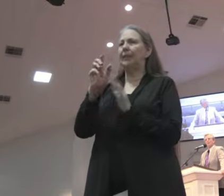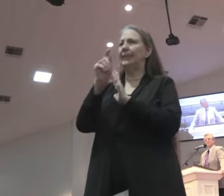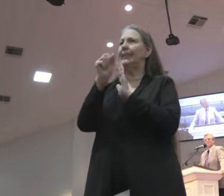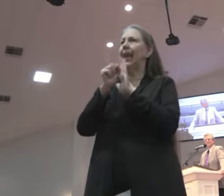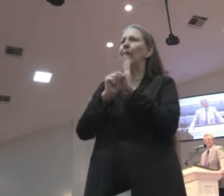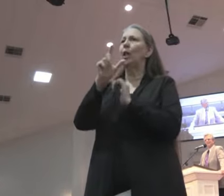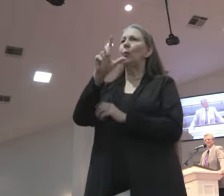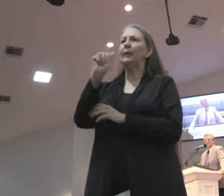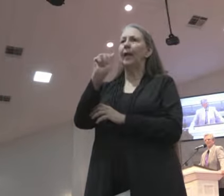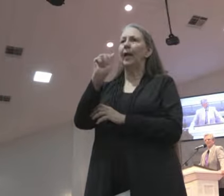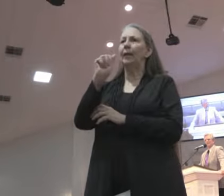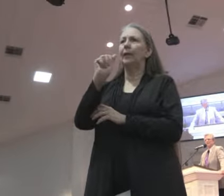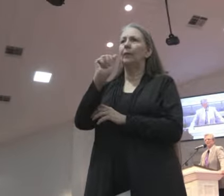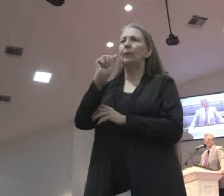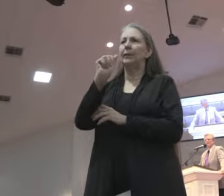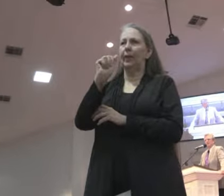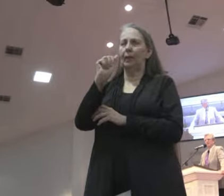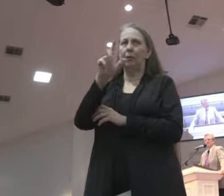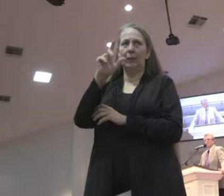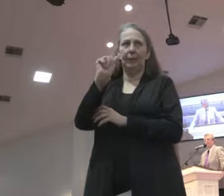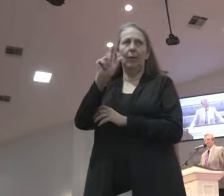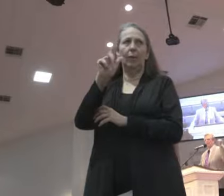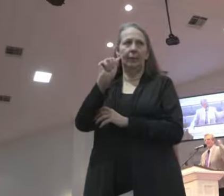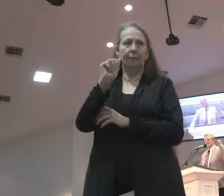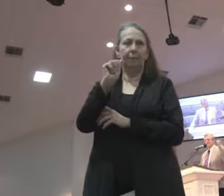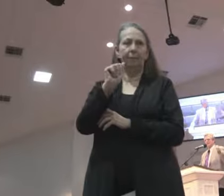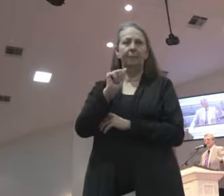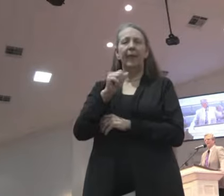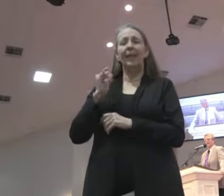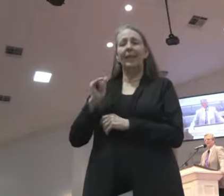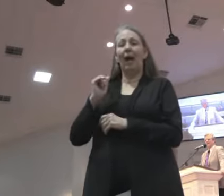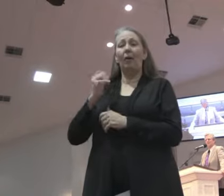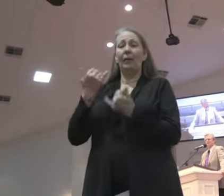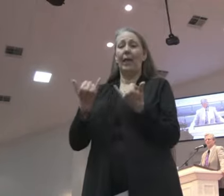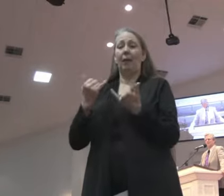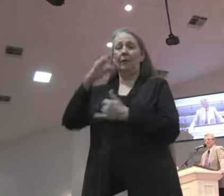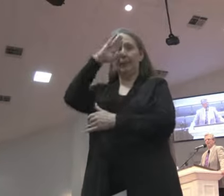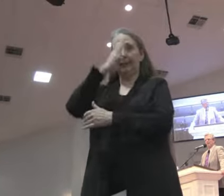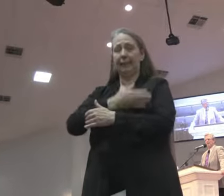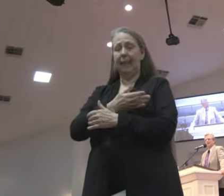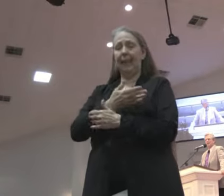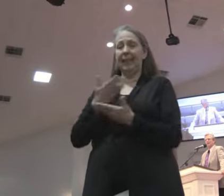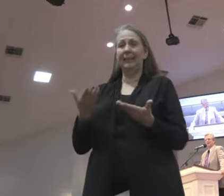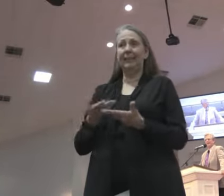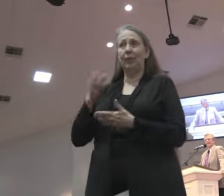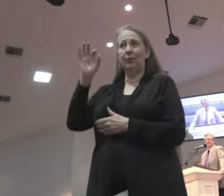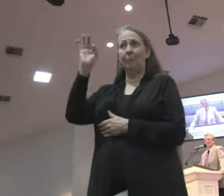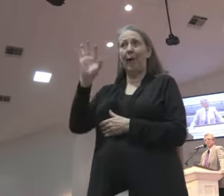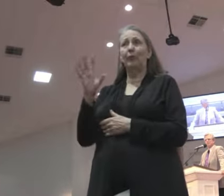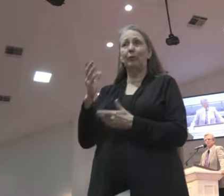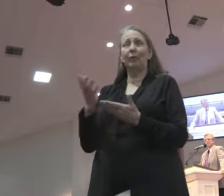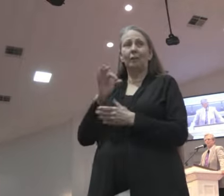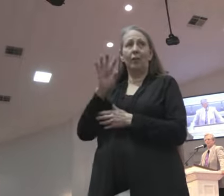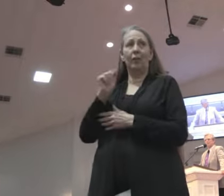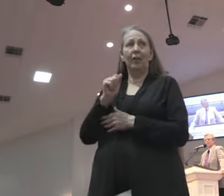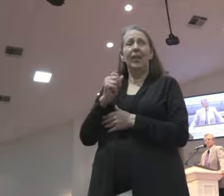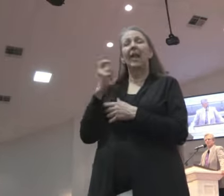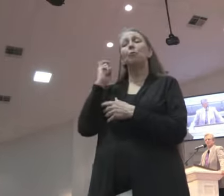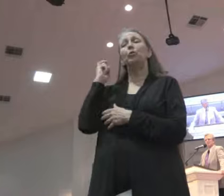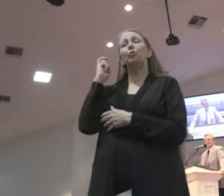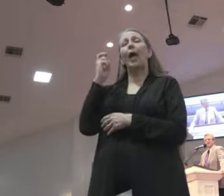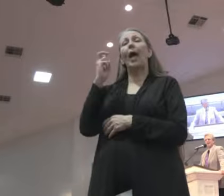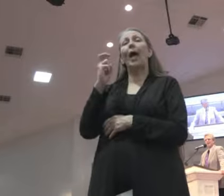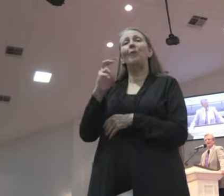walk away, turn it over to somebody else. His boy pastors down here in the state of Florida, and he was coming through for